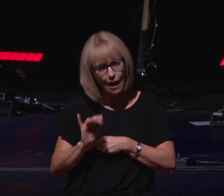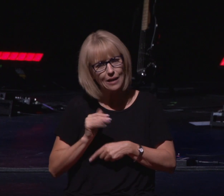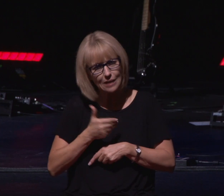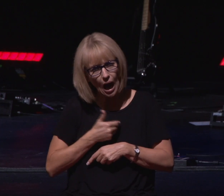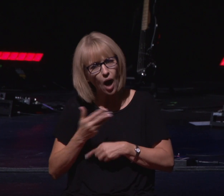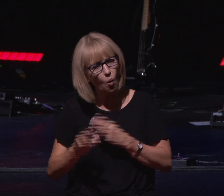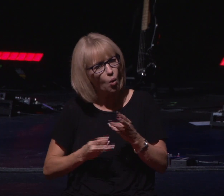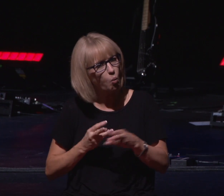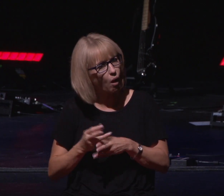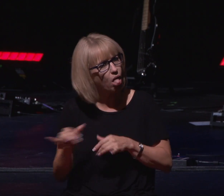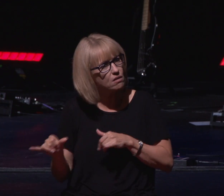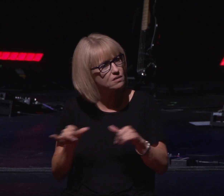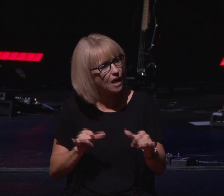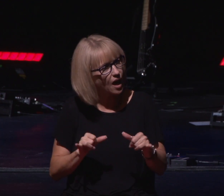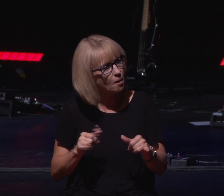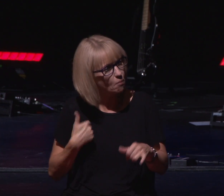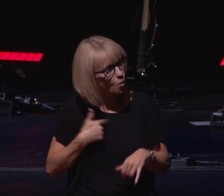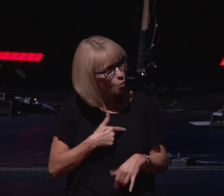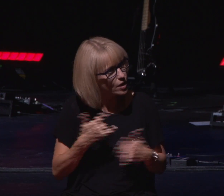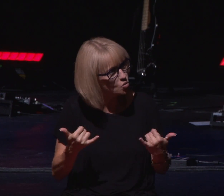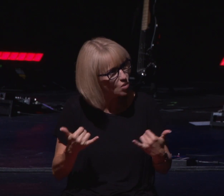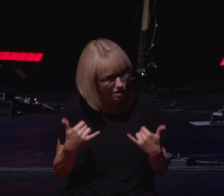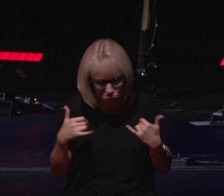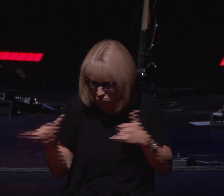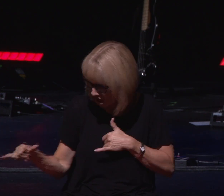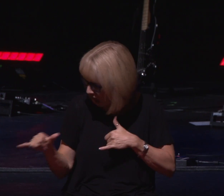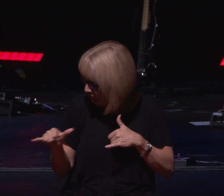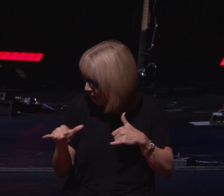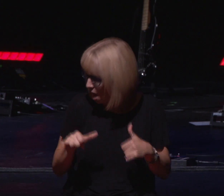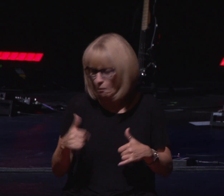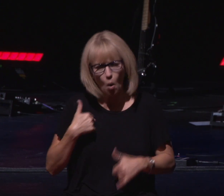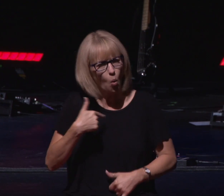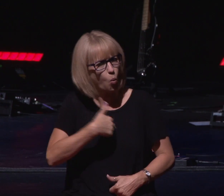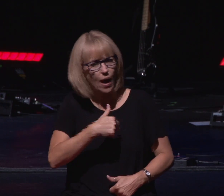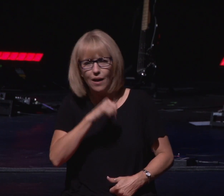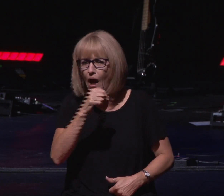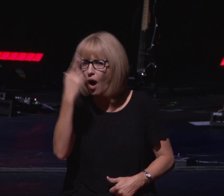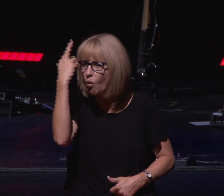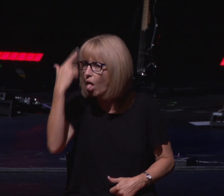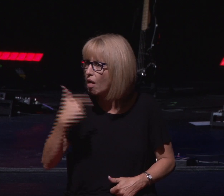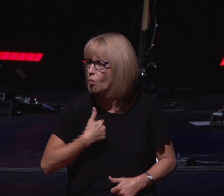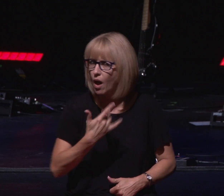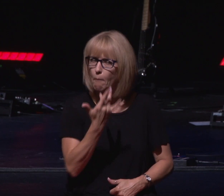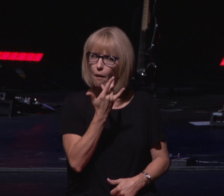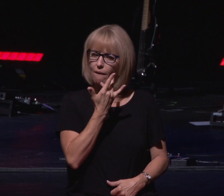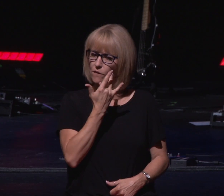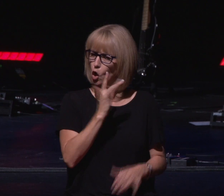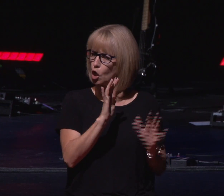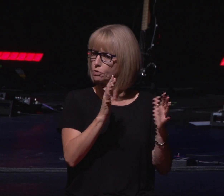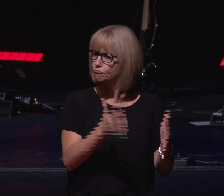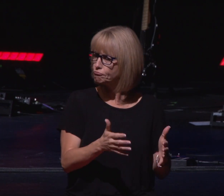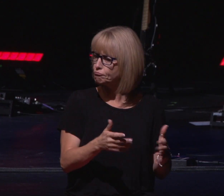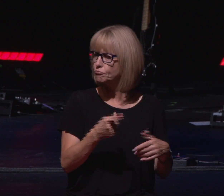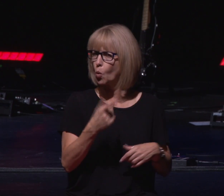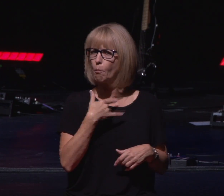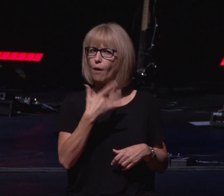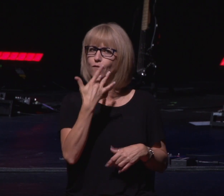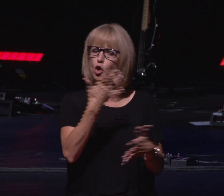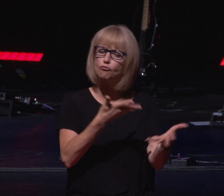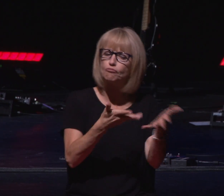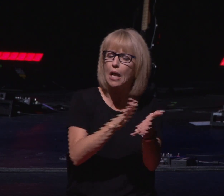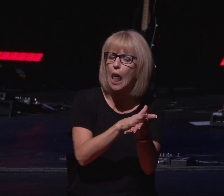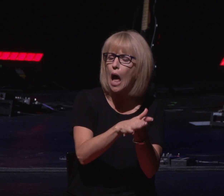group is being shown favoritism, and we don't understand what it is, but there is a truth in that. That when you're the majority, there is a